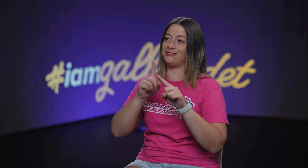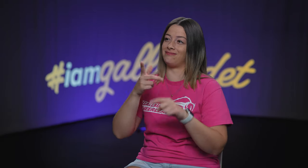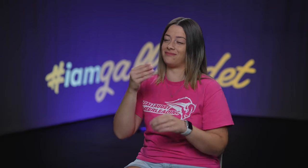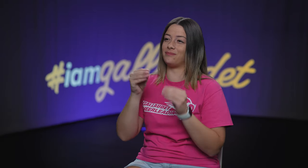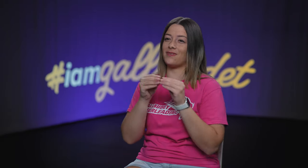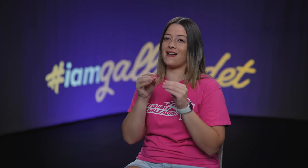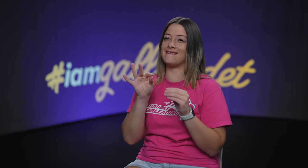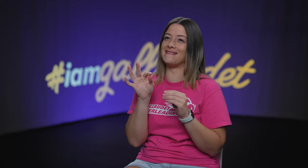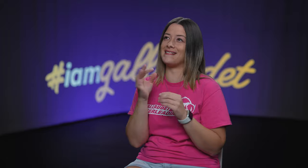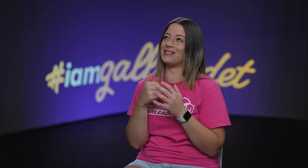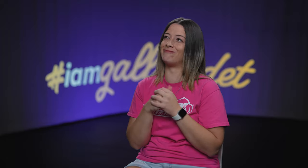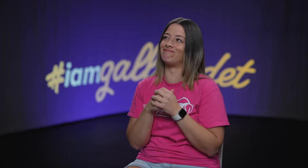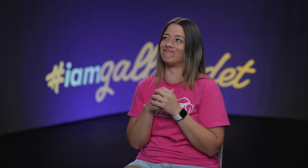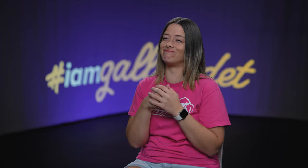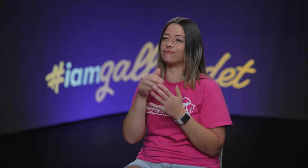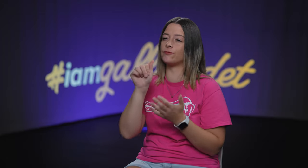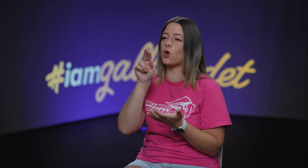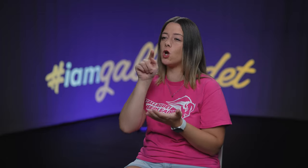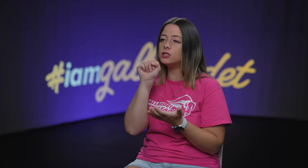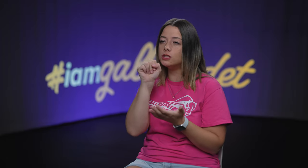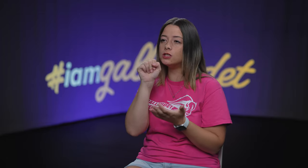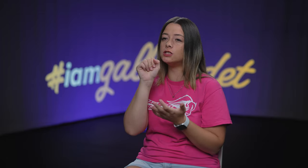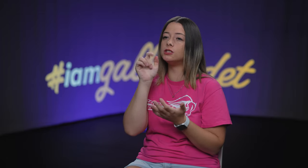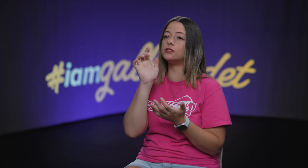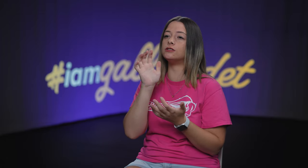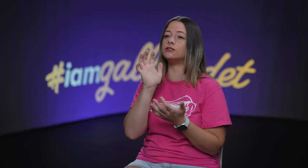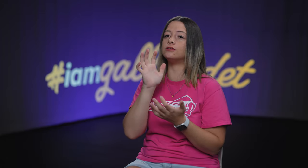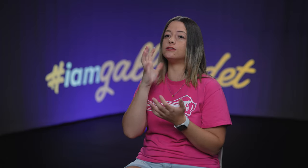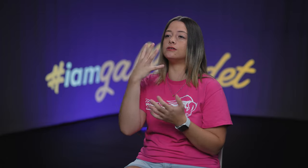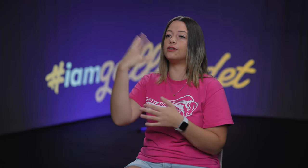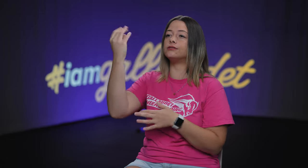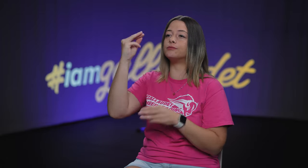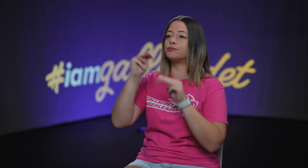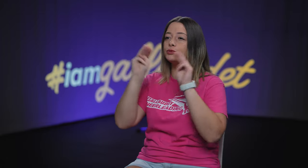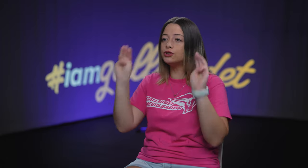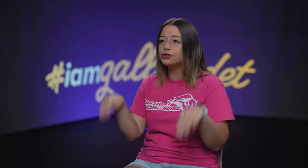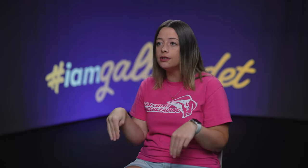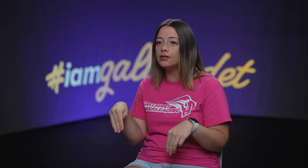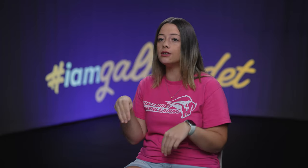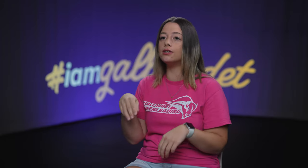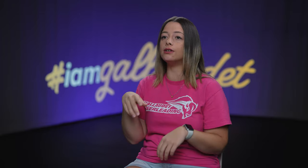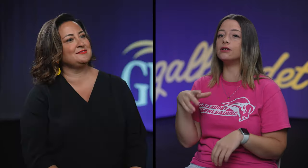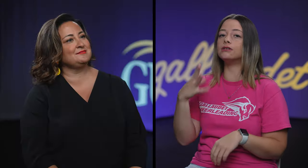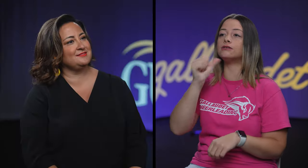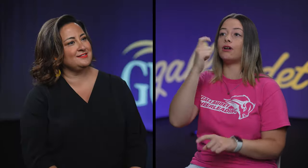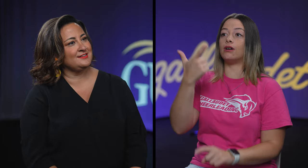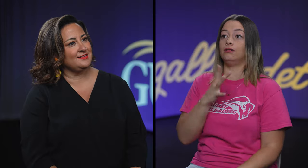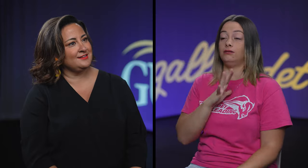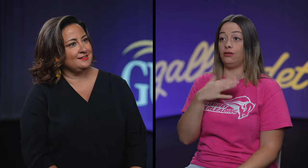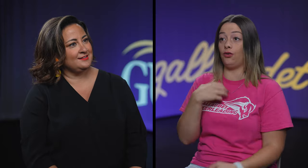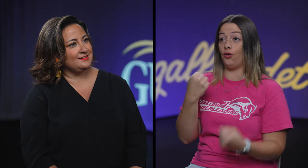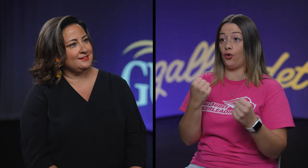arts, museums, and not just that. I don't have to bring my car. I can take the metro or use a